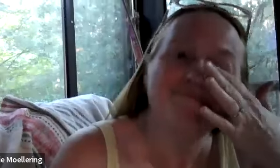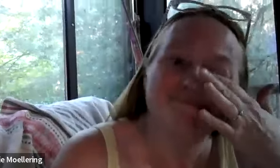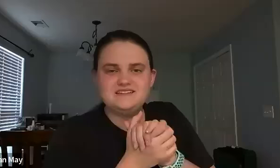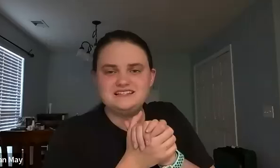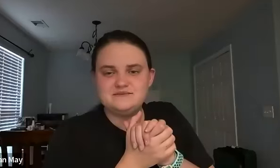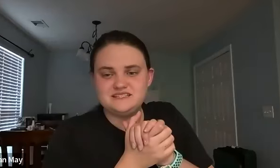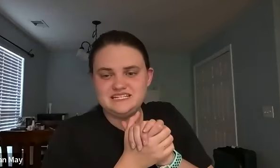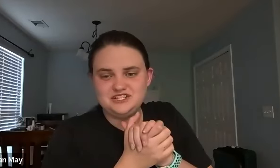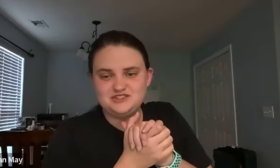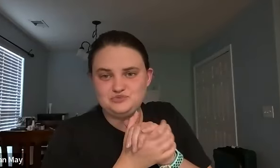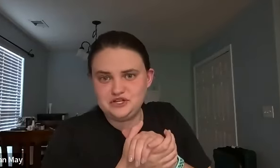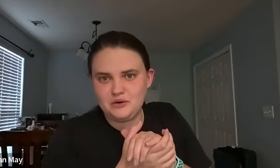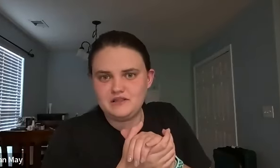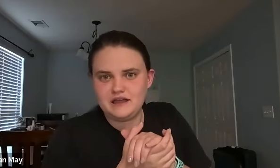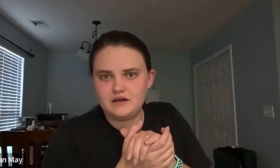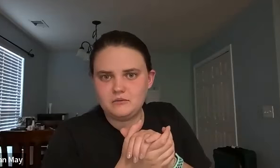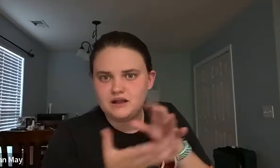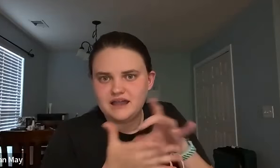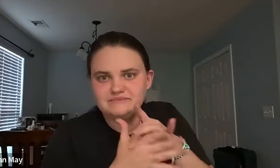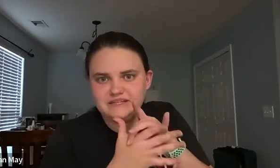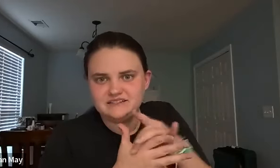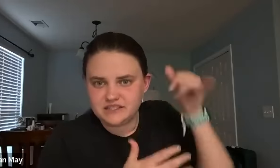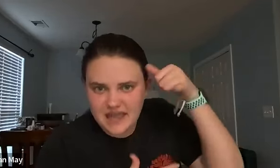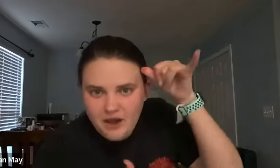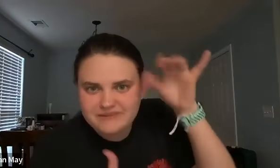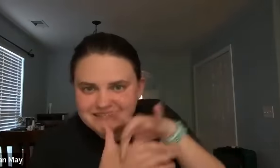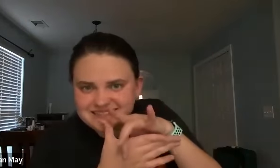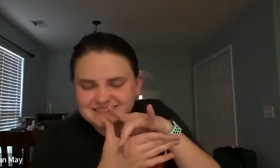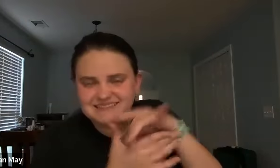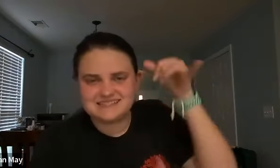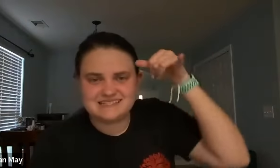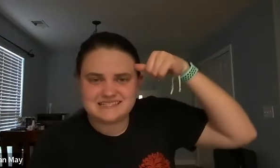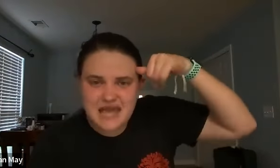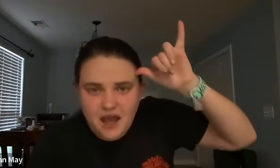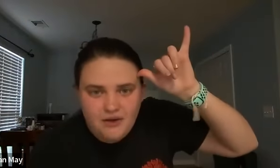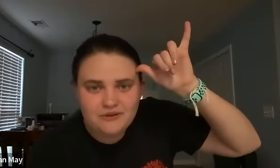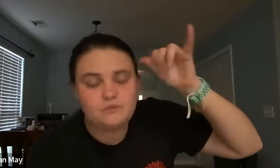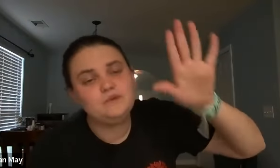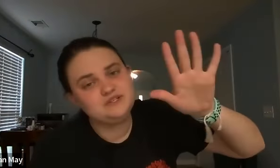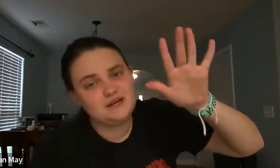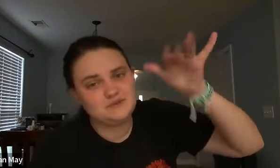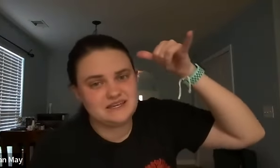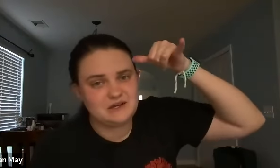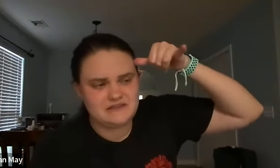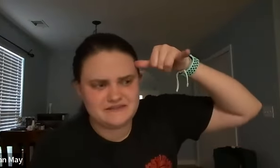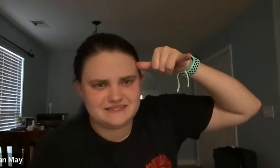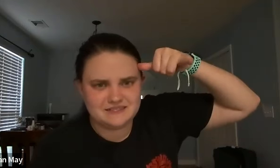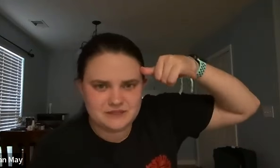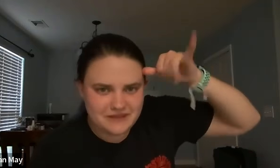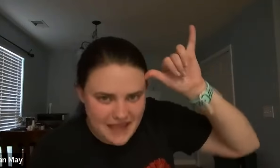because a lot of times as teachers, we're like, what kind of meat? Cow meat? Because this is cow. We will do animals later. I think that's next week, but